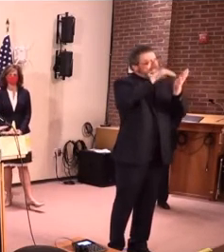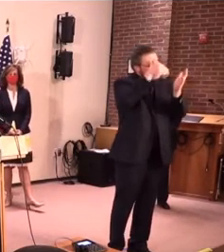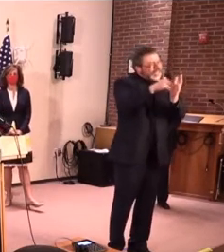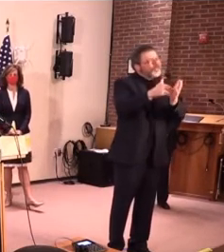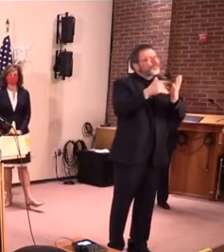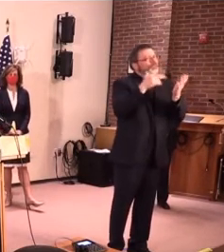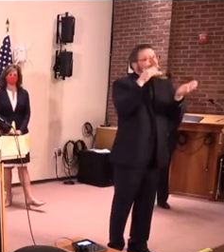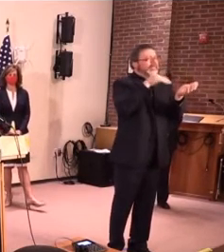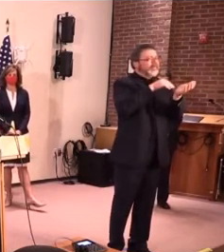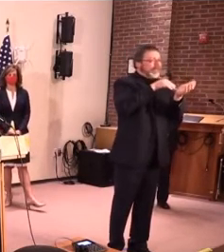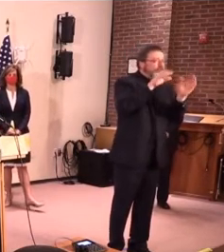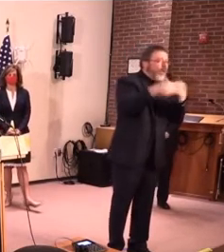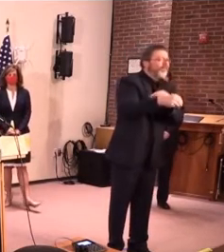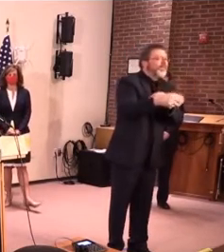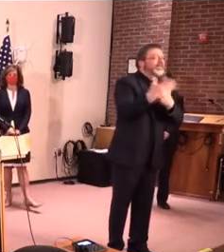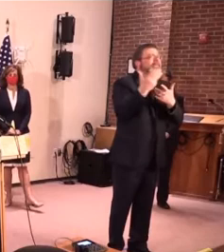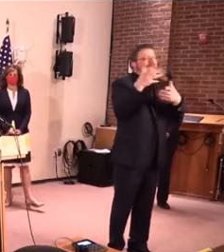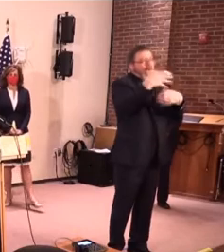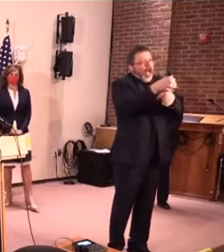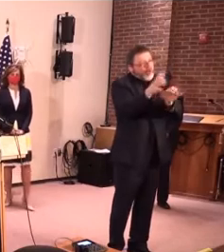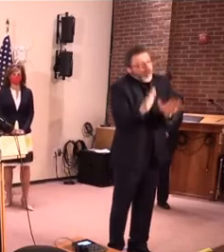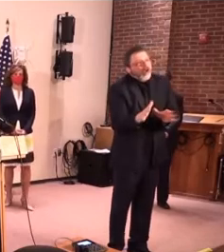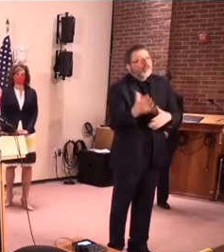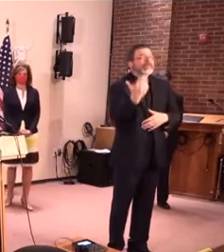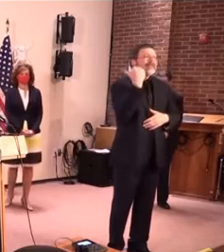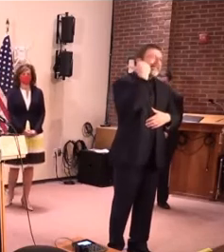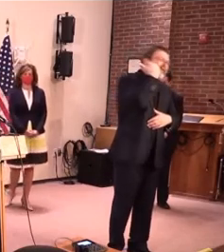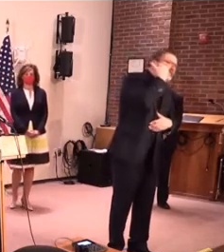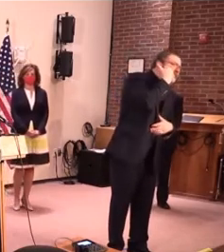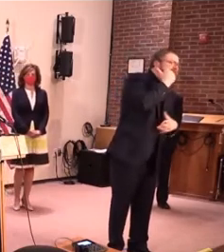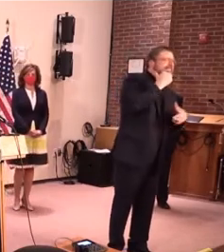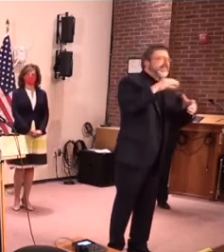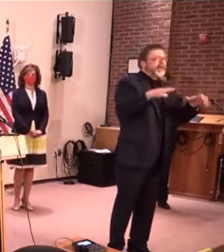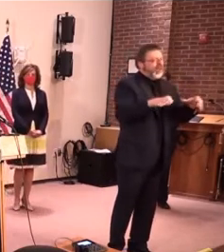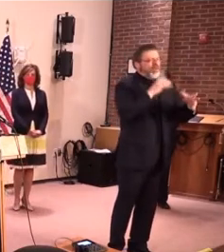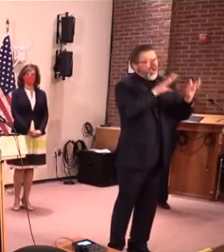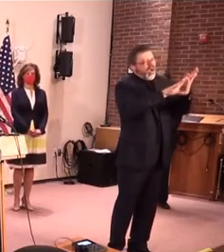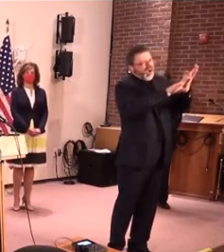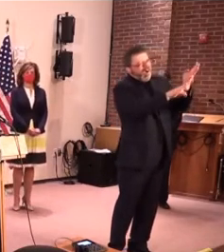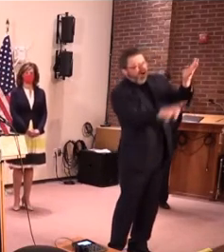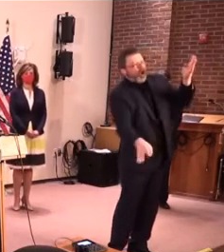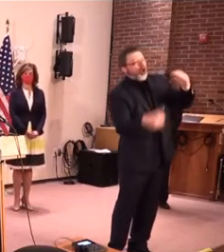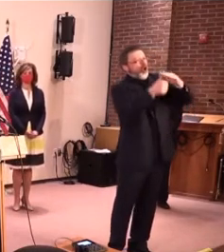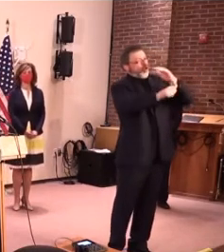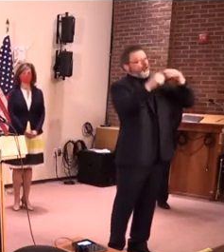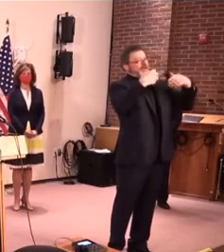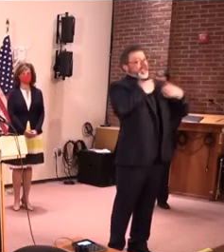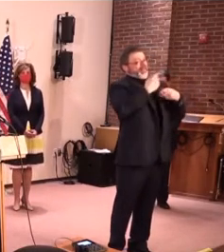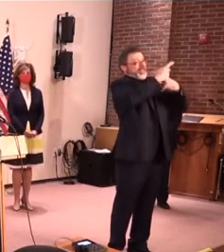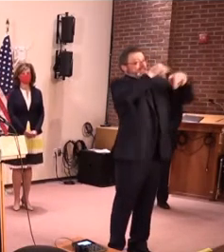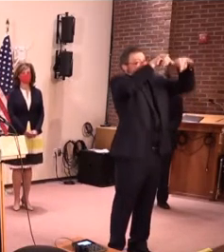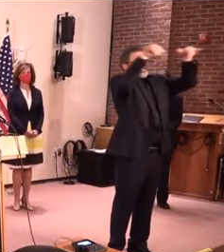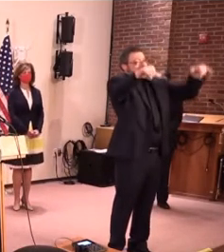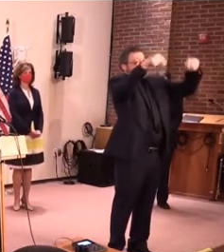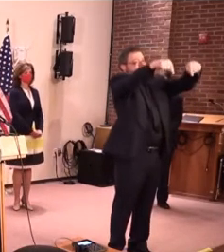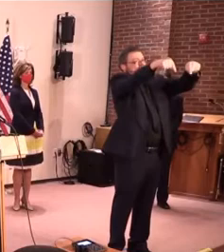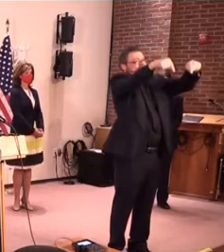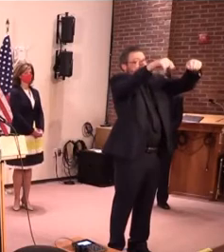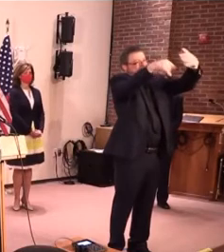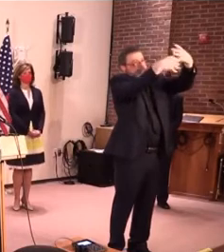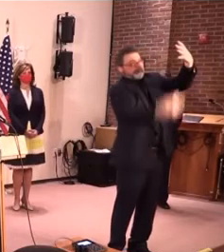to all of that, in terms of when they can expect to open up and the time frame along that